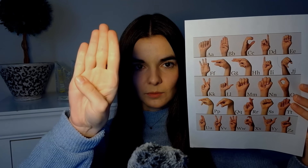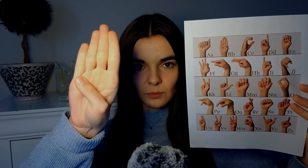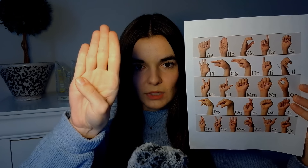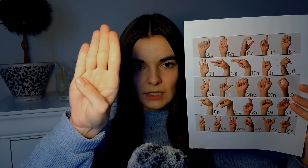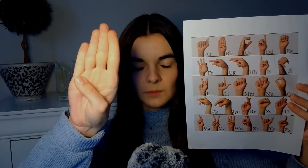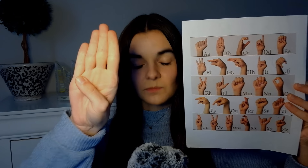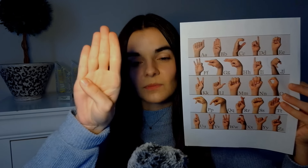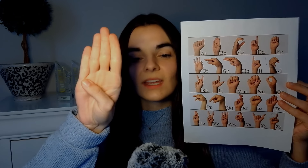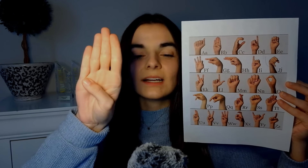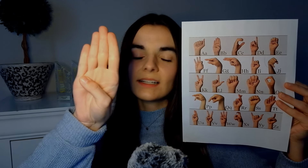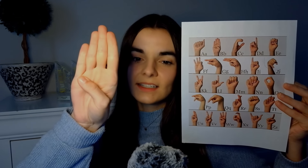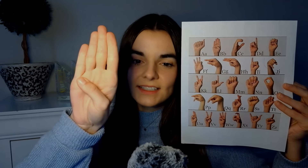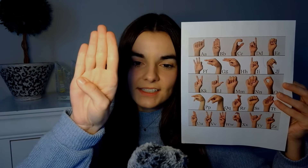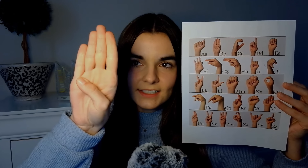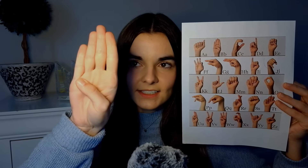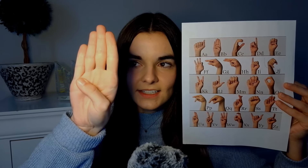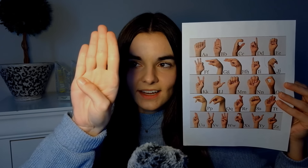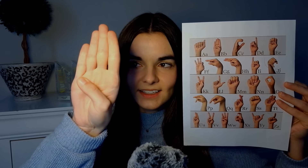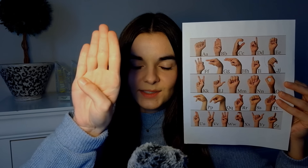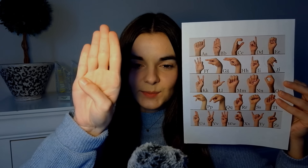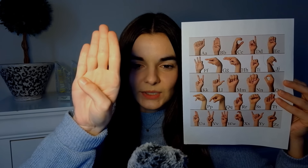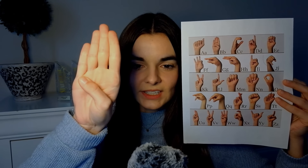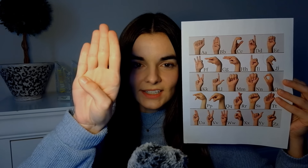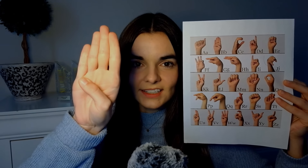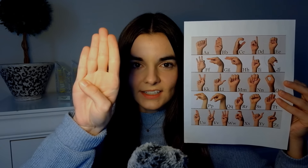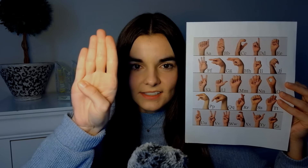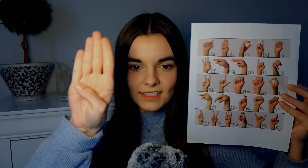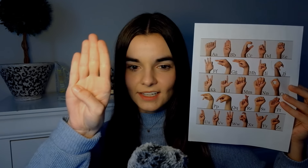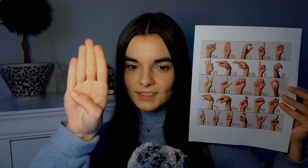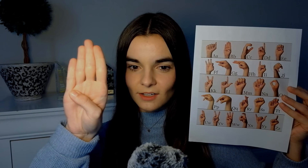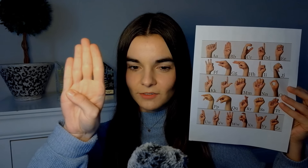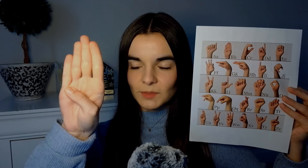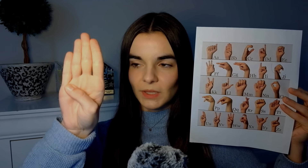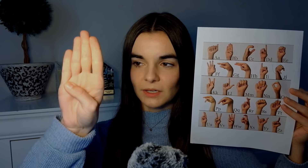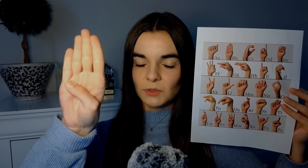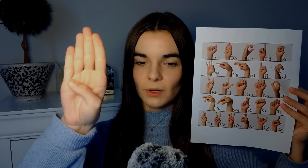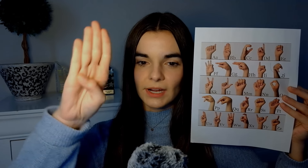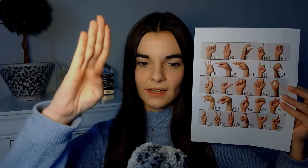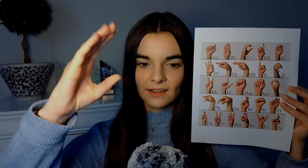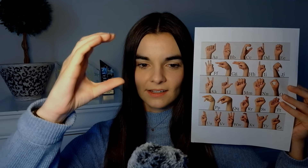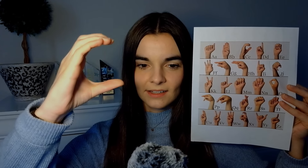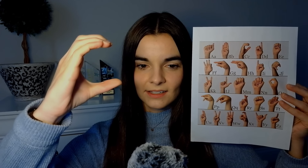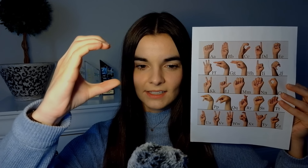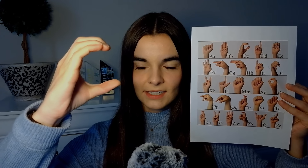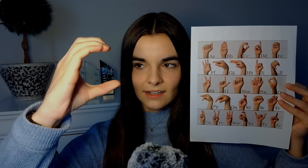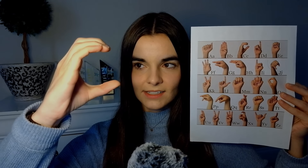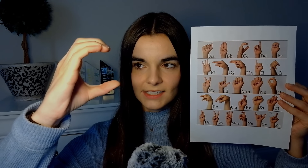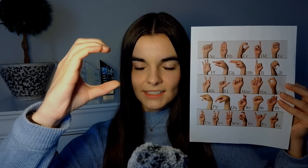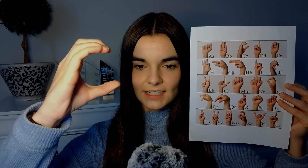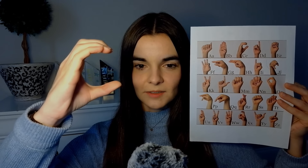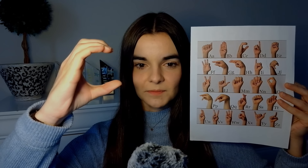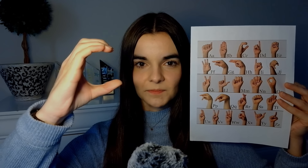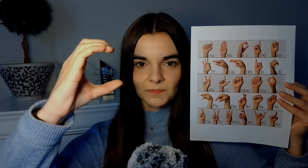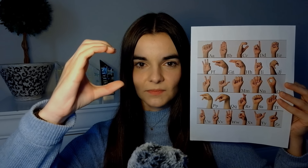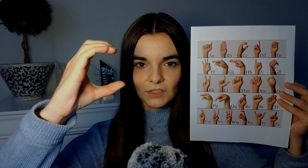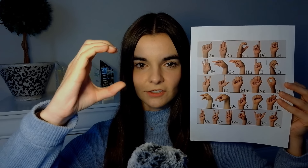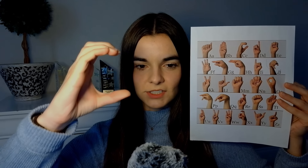B. C is pretty easy and self-explanatory. C, you're just going to